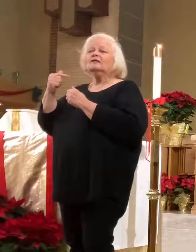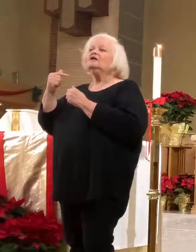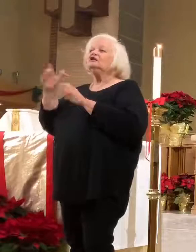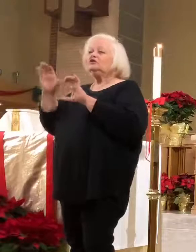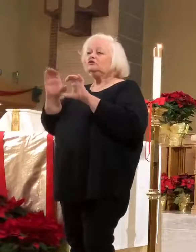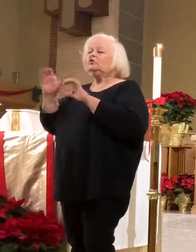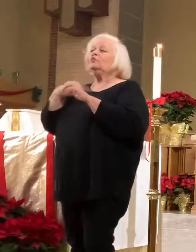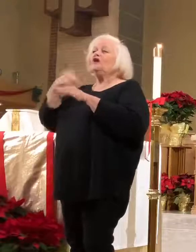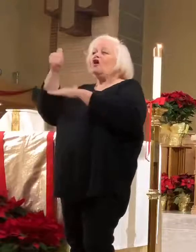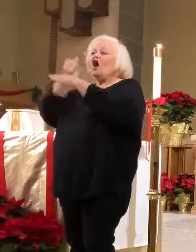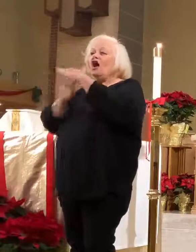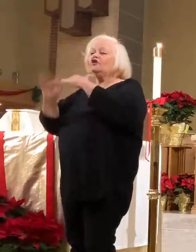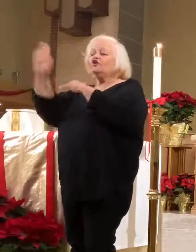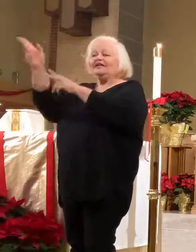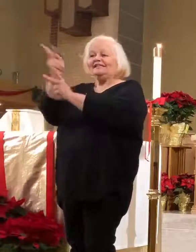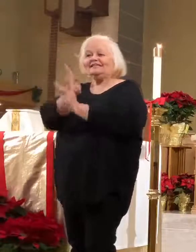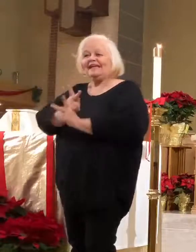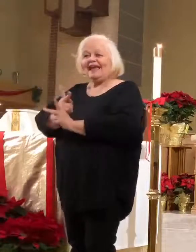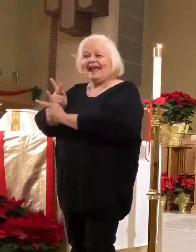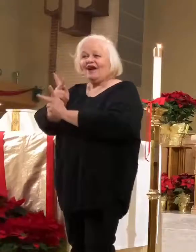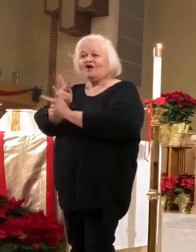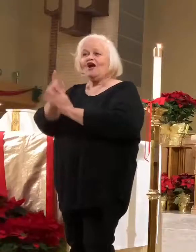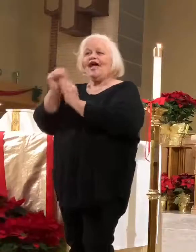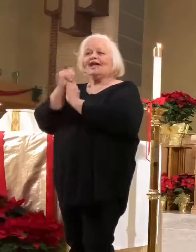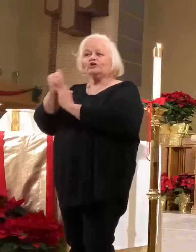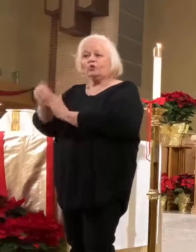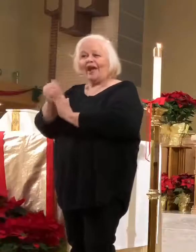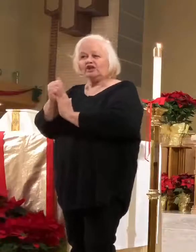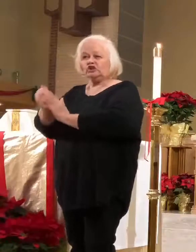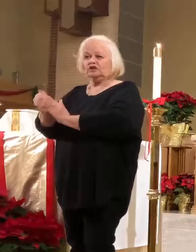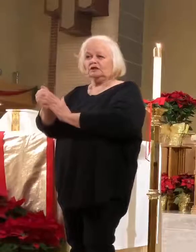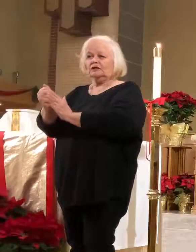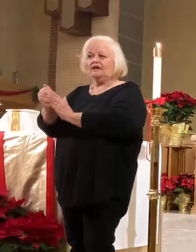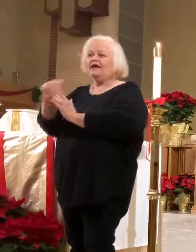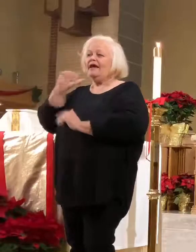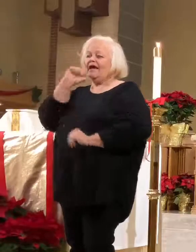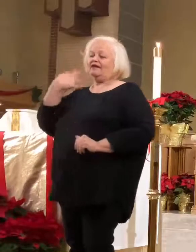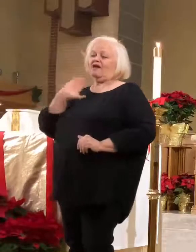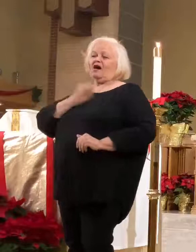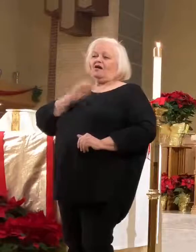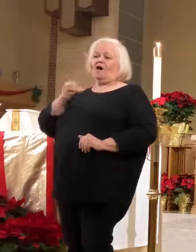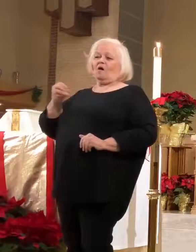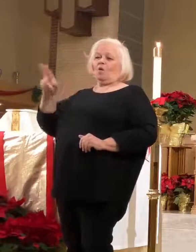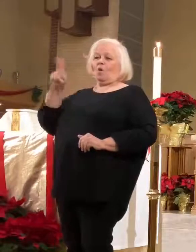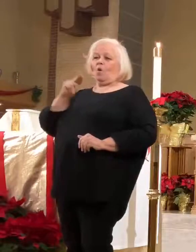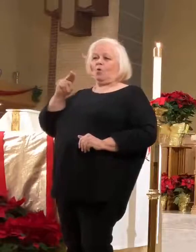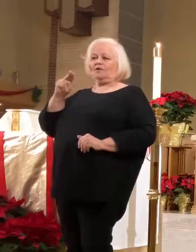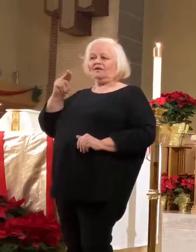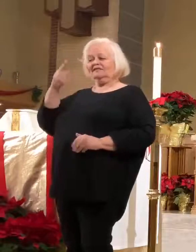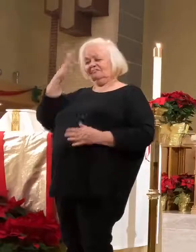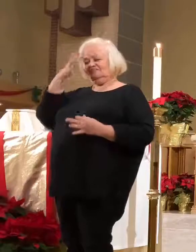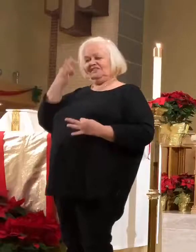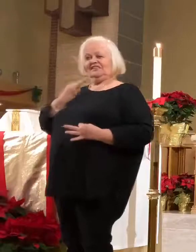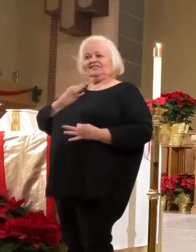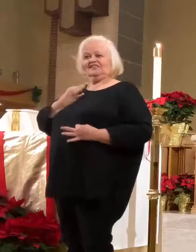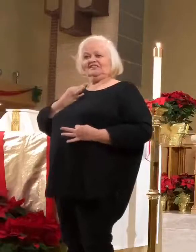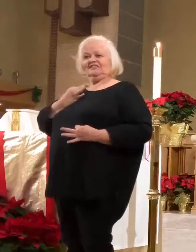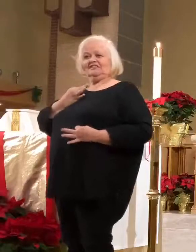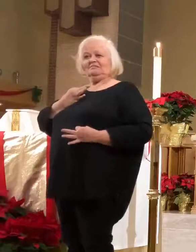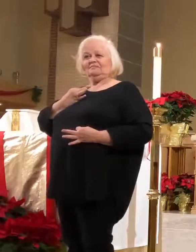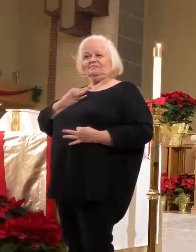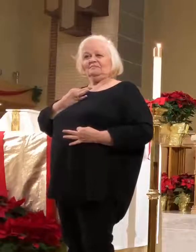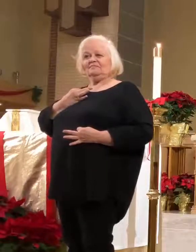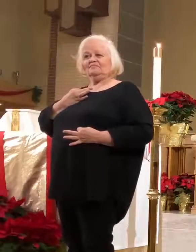his care and direction and not our own devising.